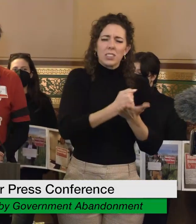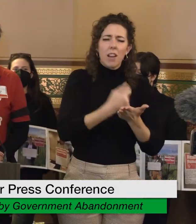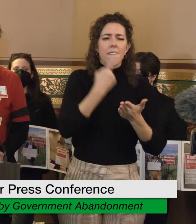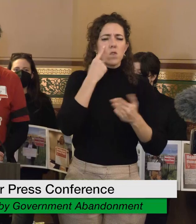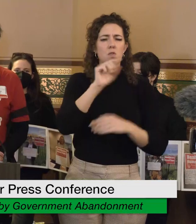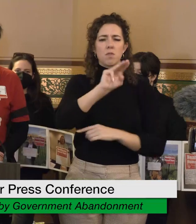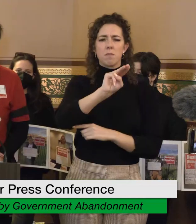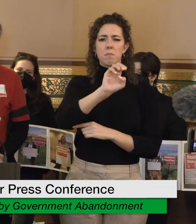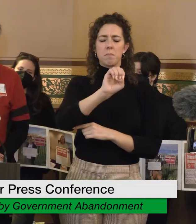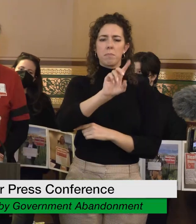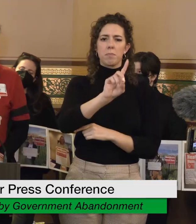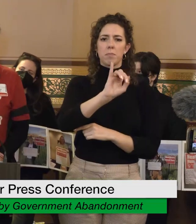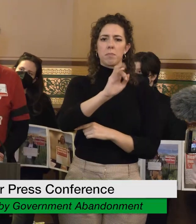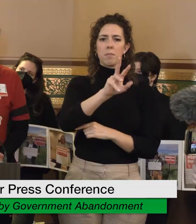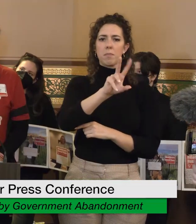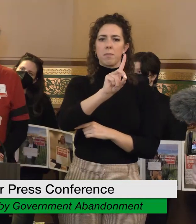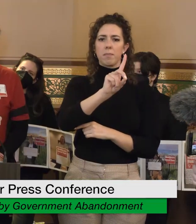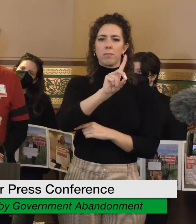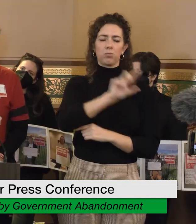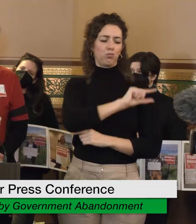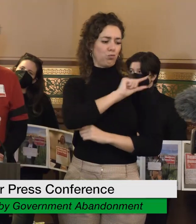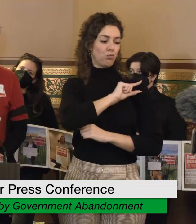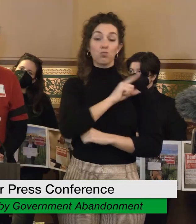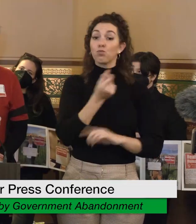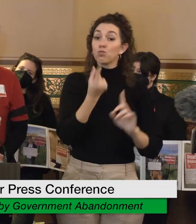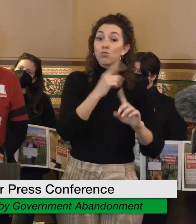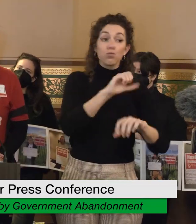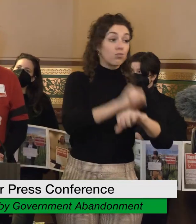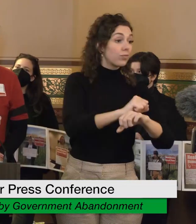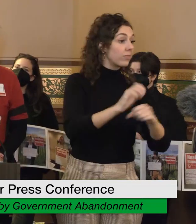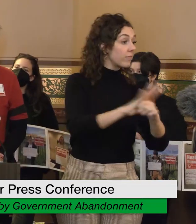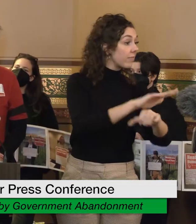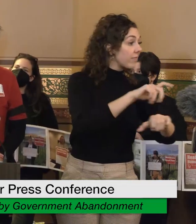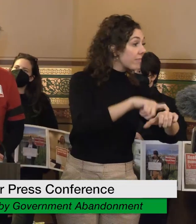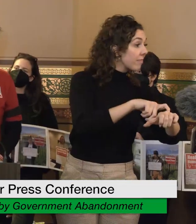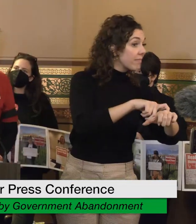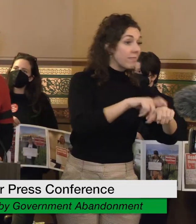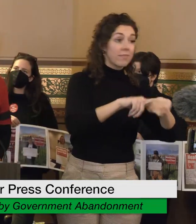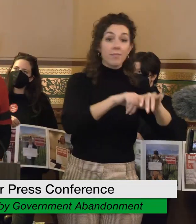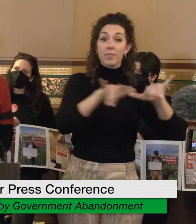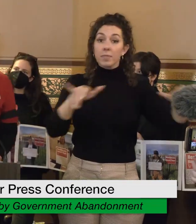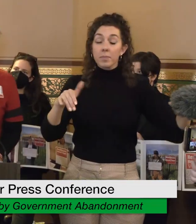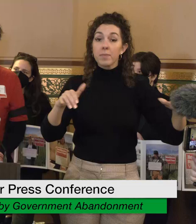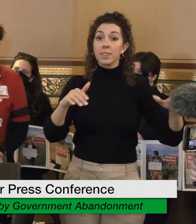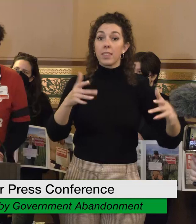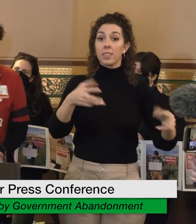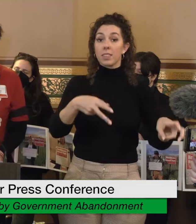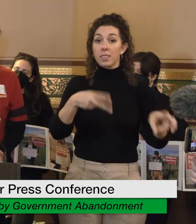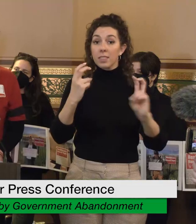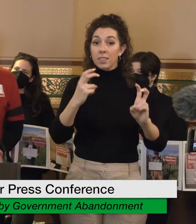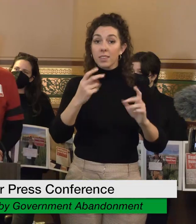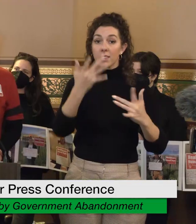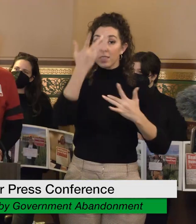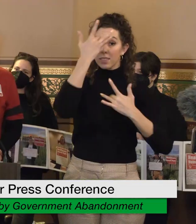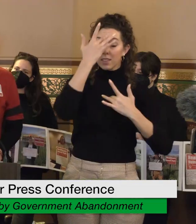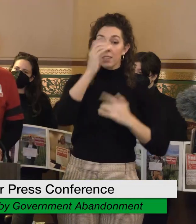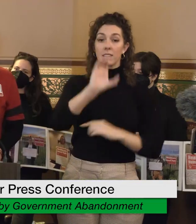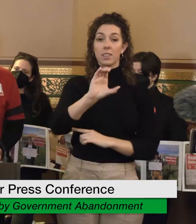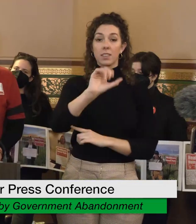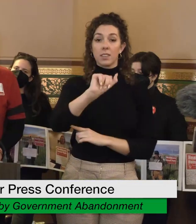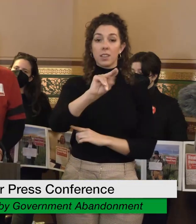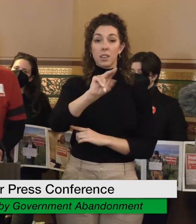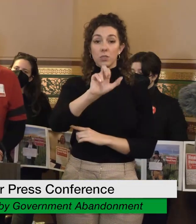Medicaid eligibility. They're working full-time at the hospital while battling cancer and other chronic